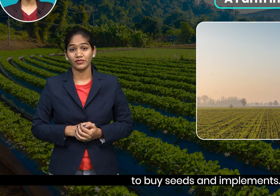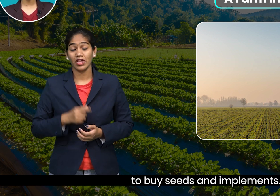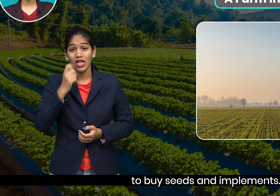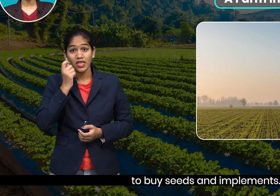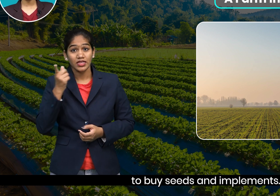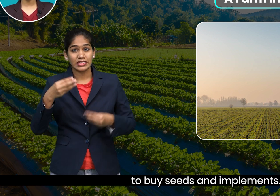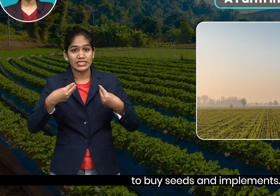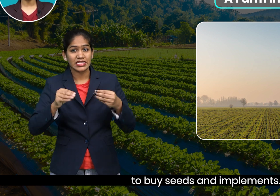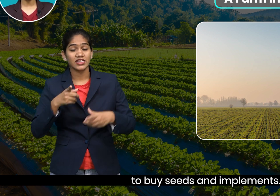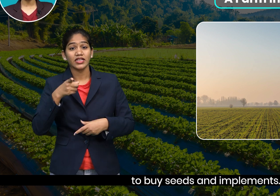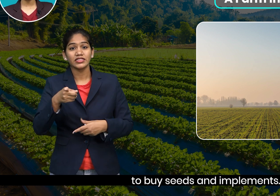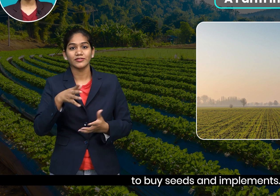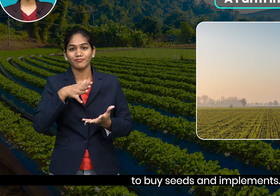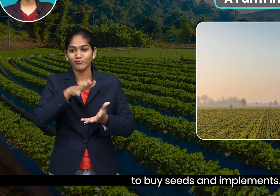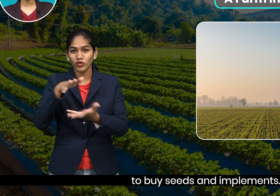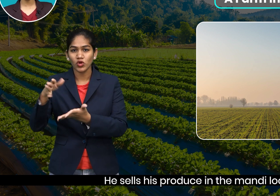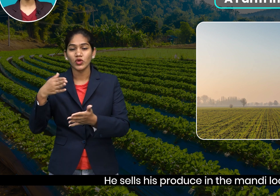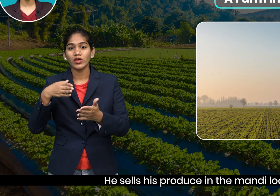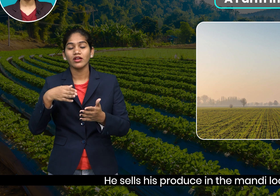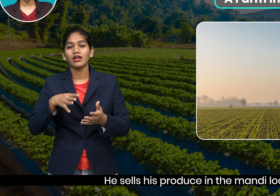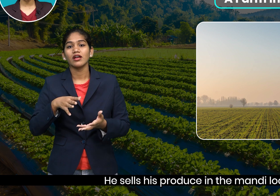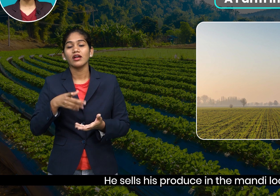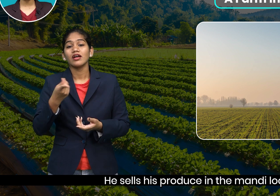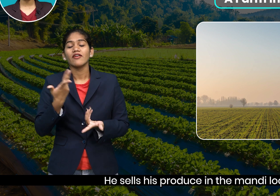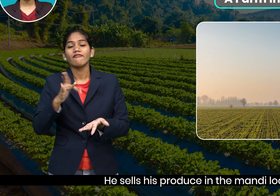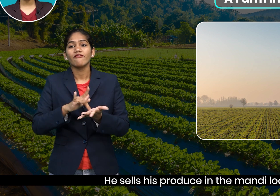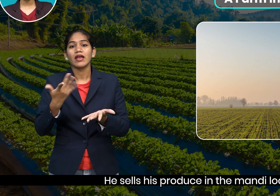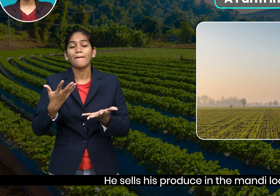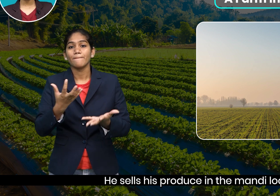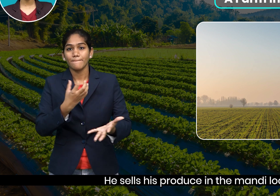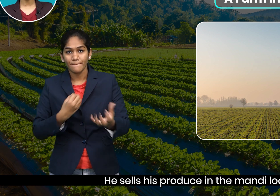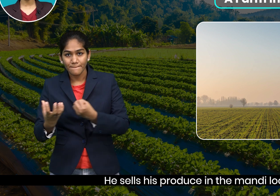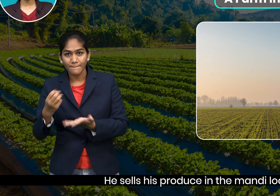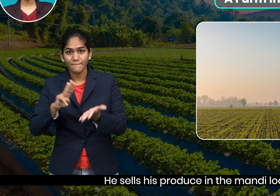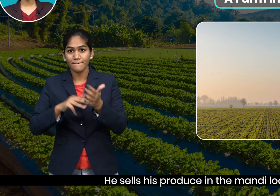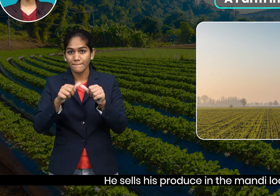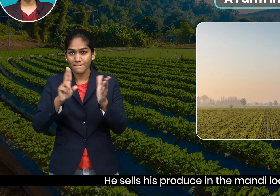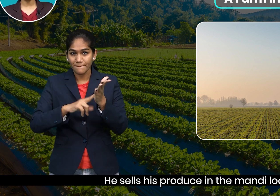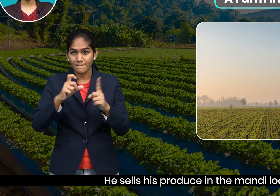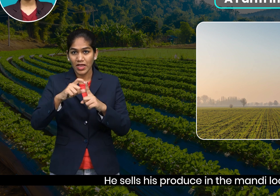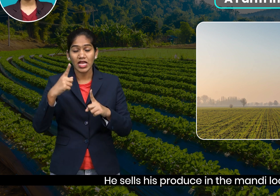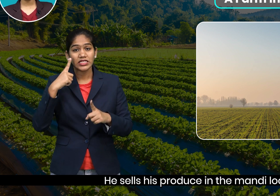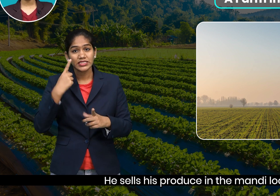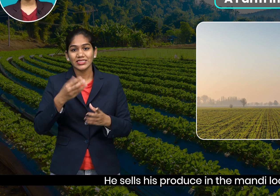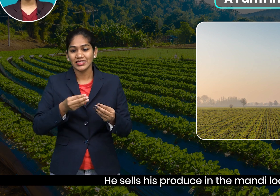He sells his produce in the mandi located in the nearby